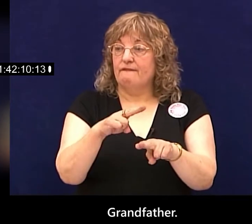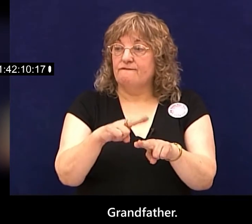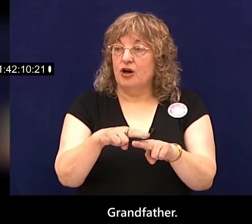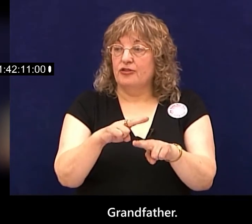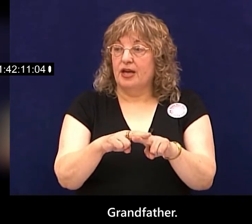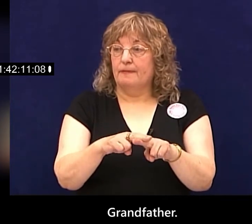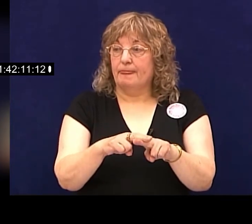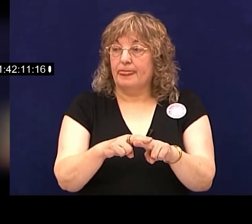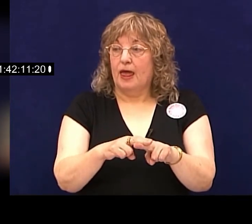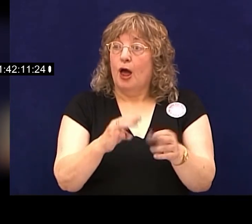grandfather,